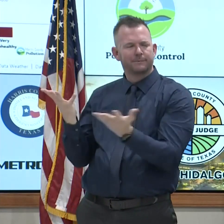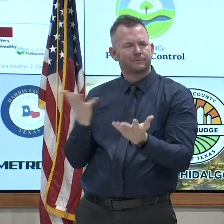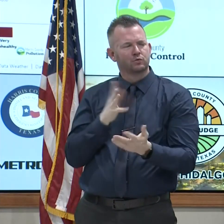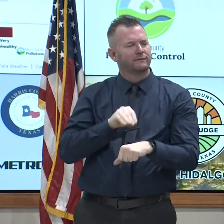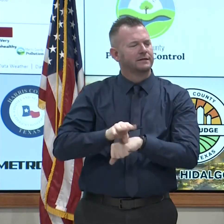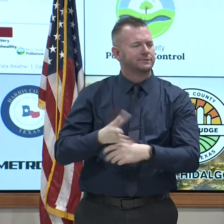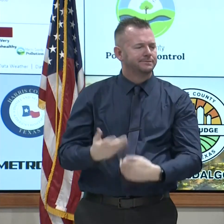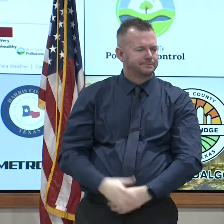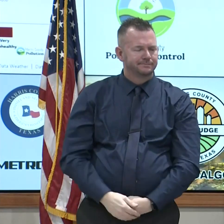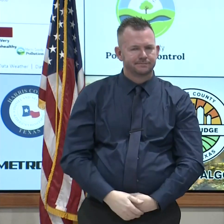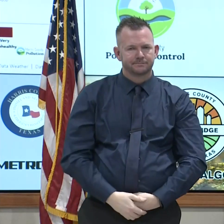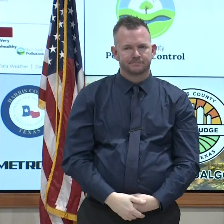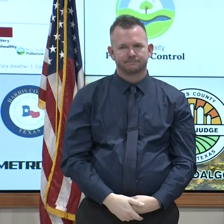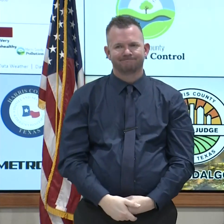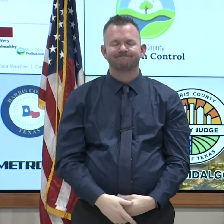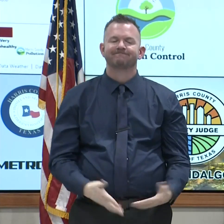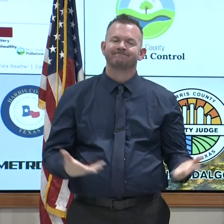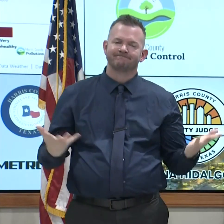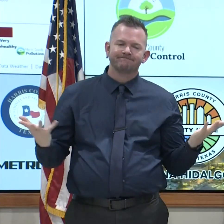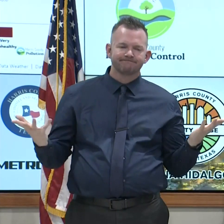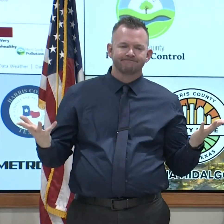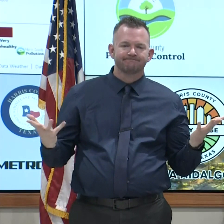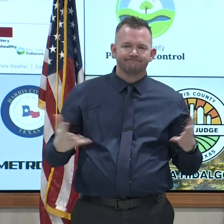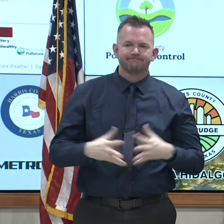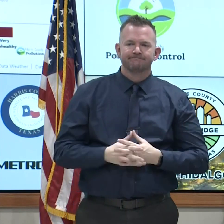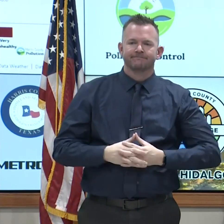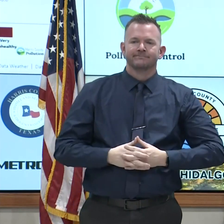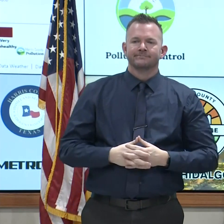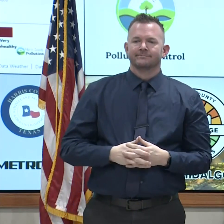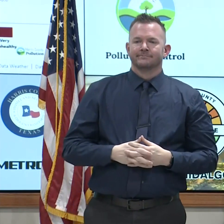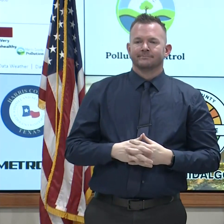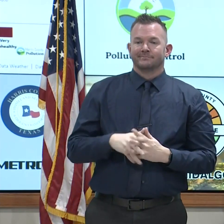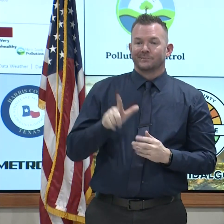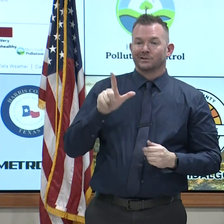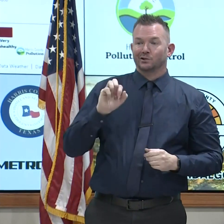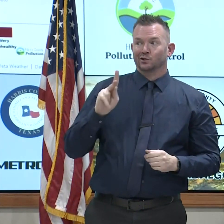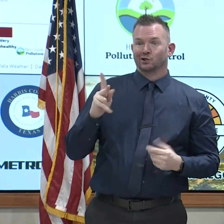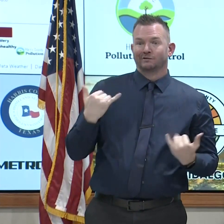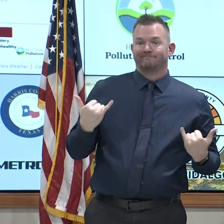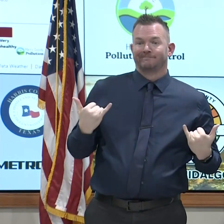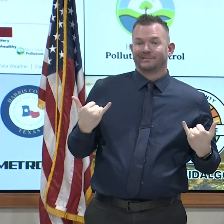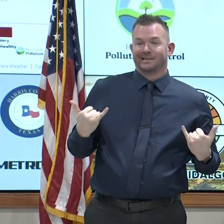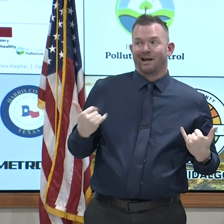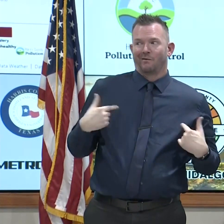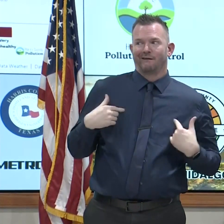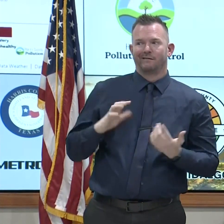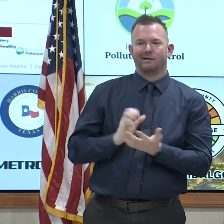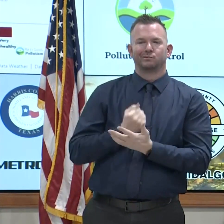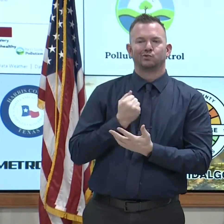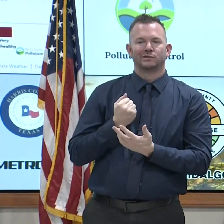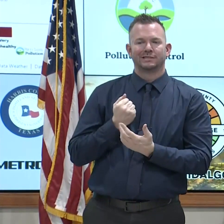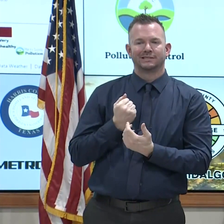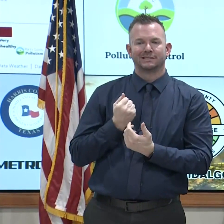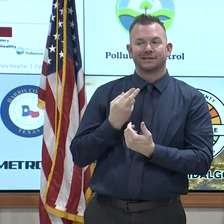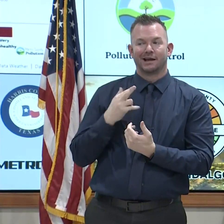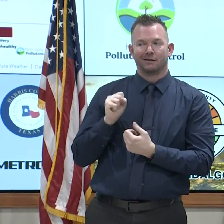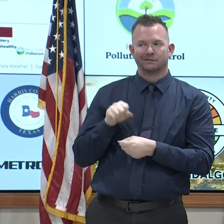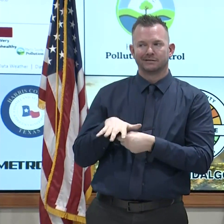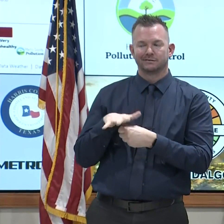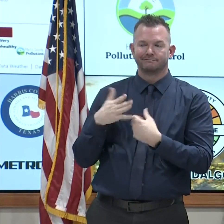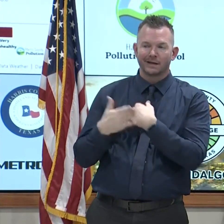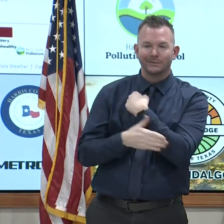Yeah, look, we have an opportunity in Harris County to reach a